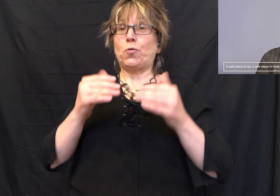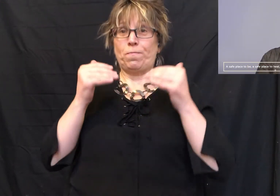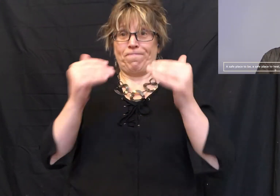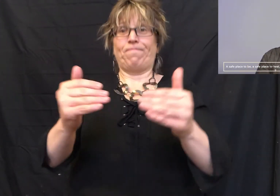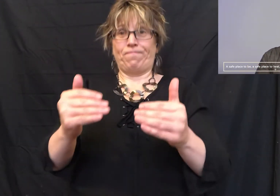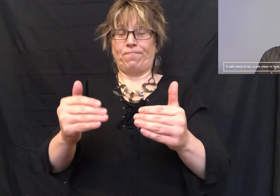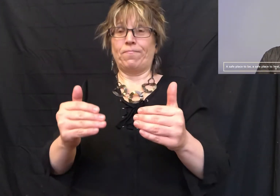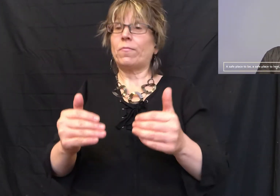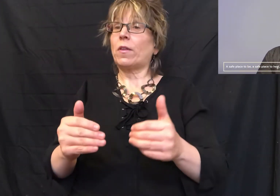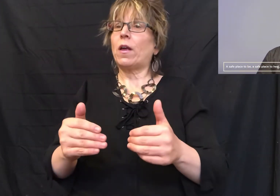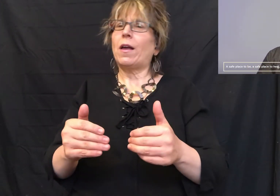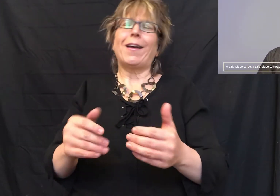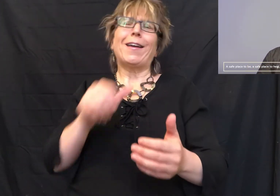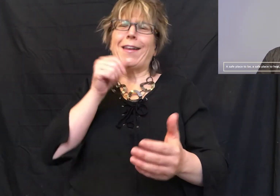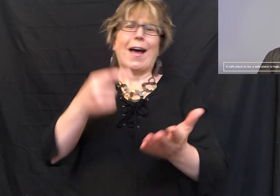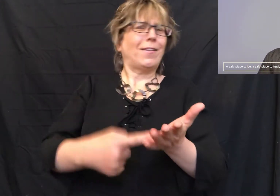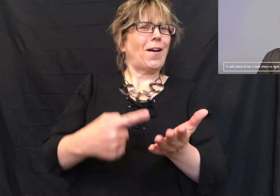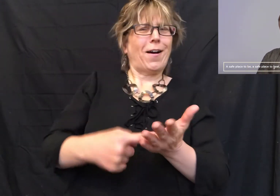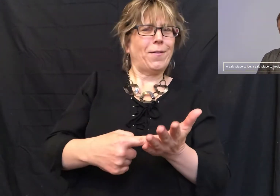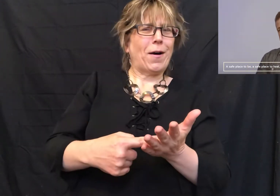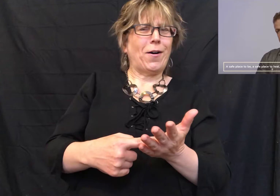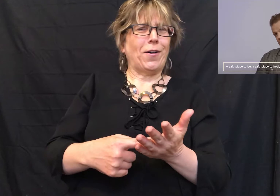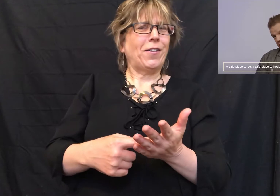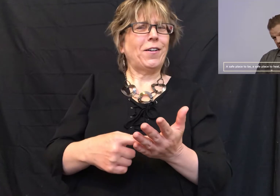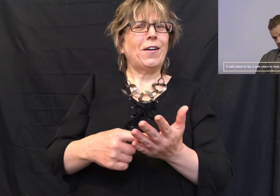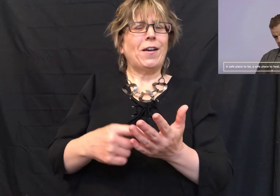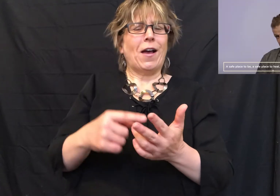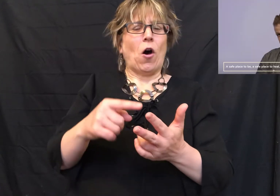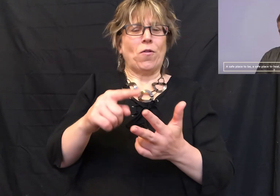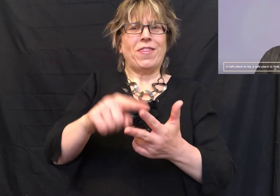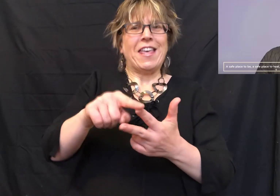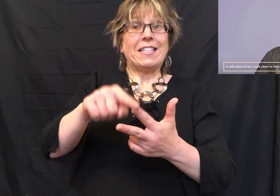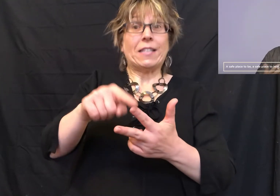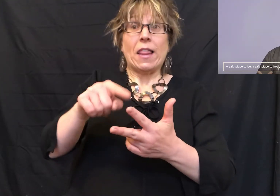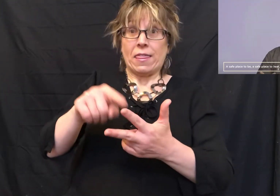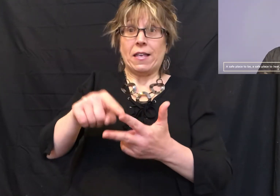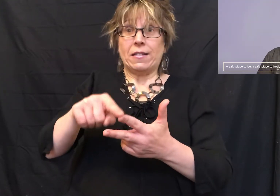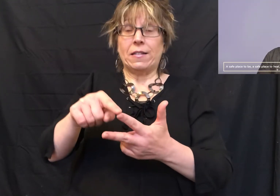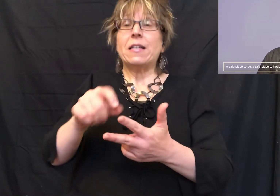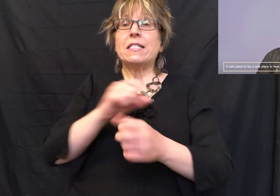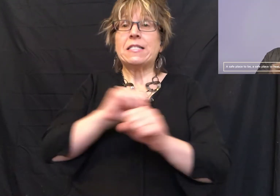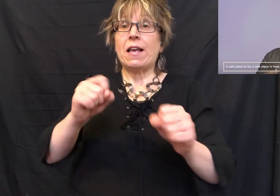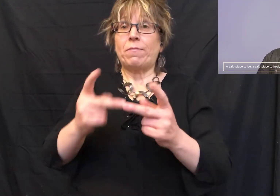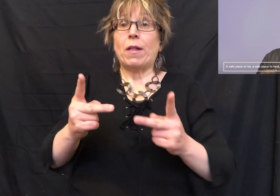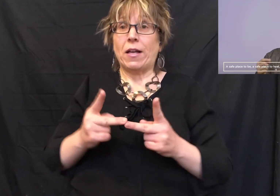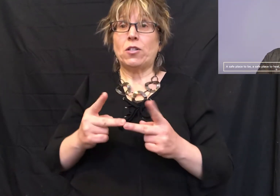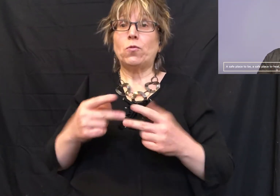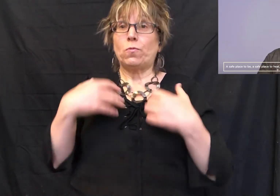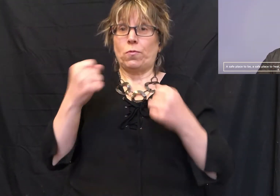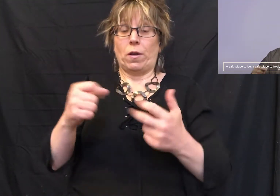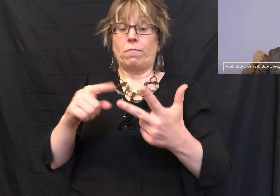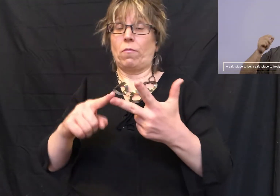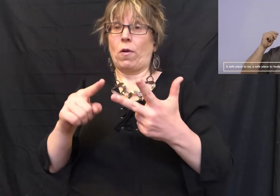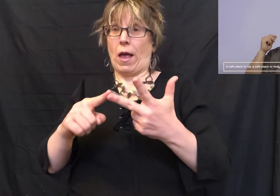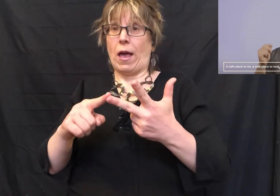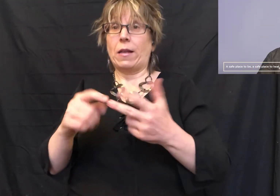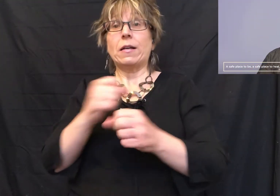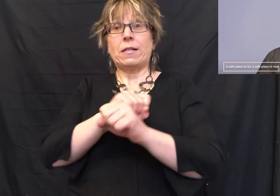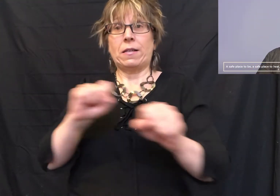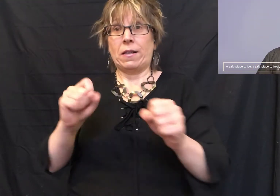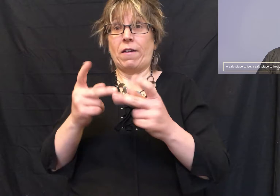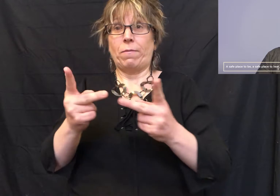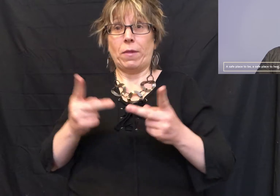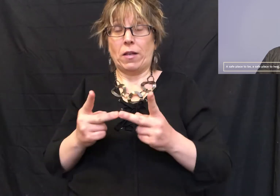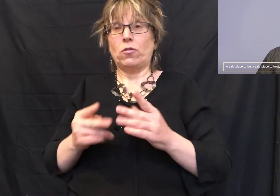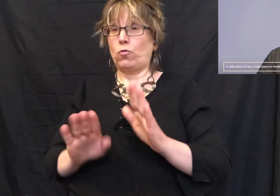be. This week we're going to talk about a safe place to heal. And then next week we're going to talk about a safe place to